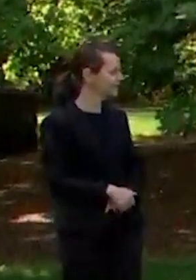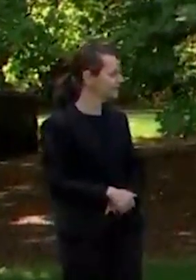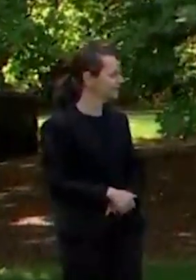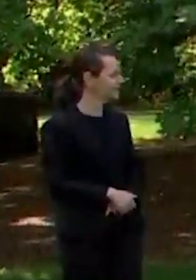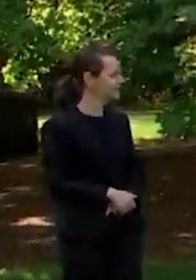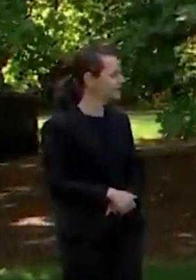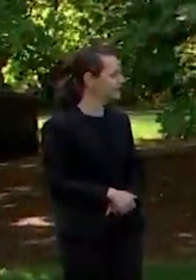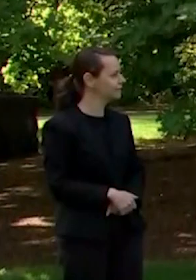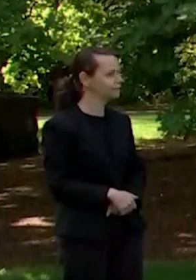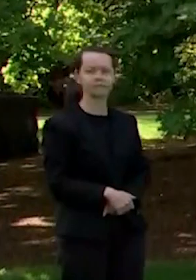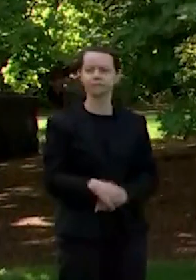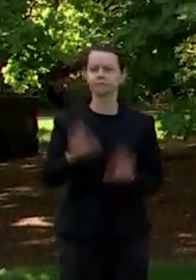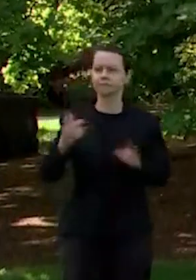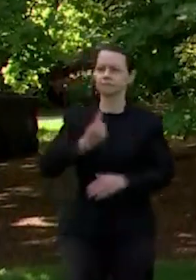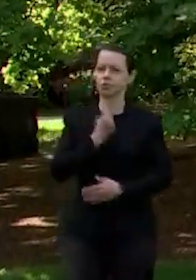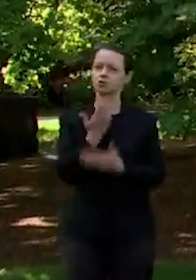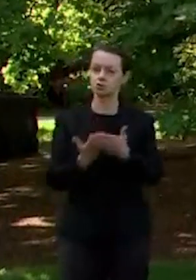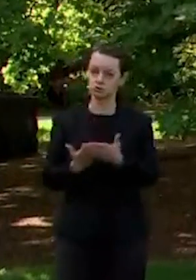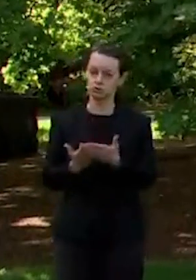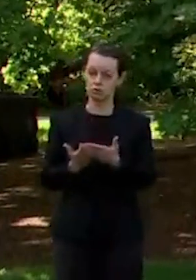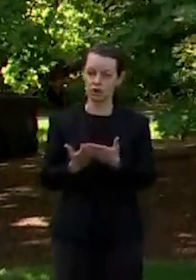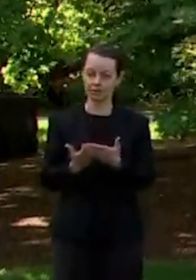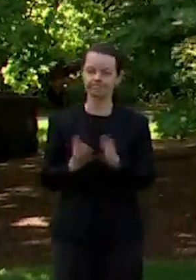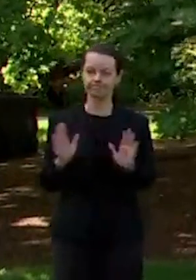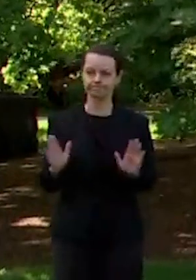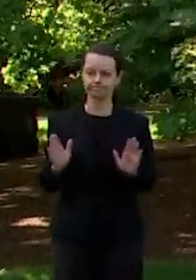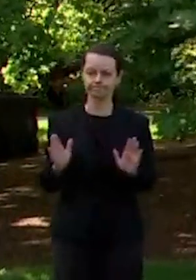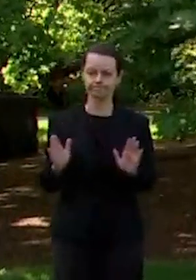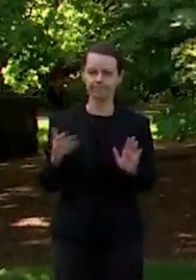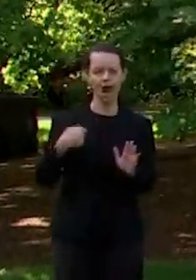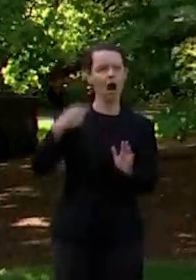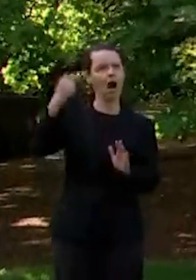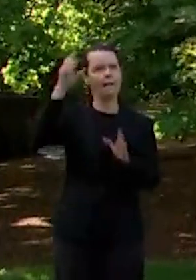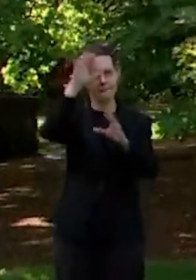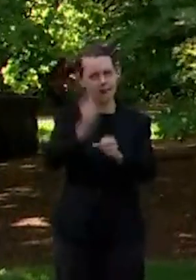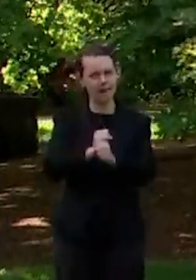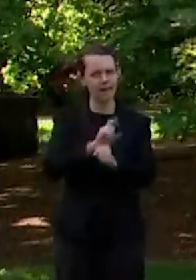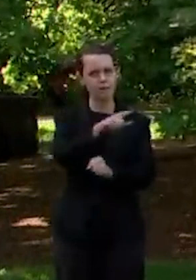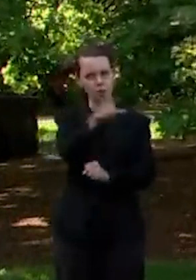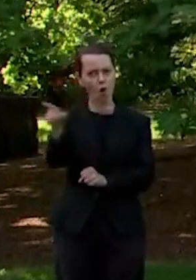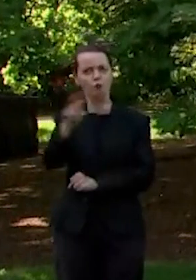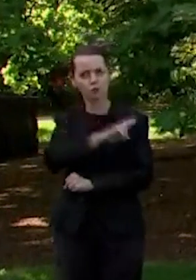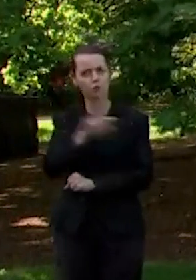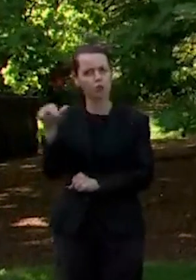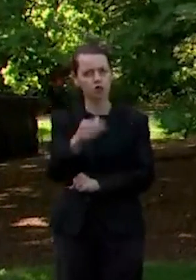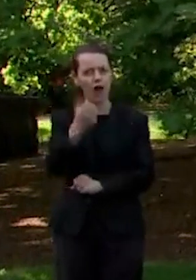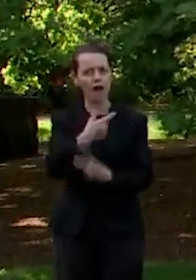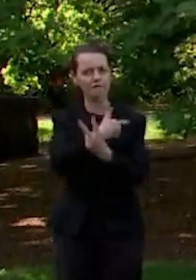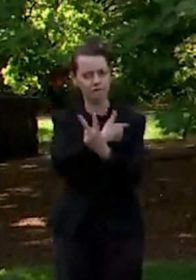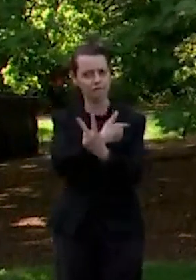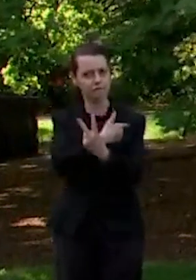I'd just like to say, personally speaking, I think it's everybody's social and moral obligation to get vaccinated, and not just